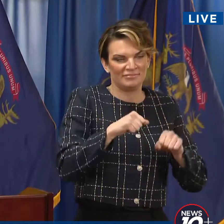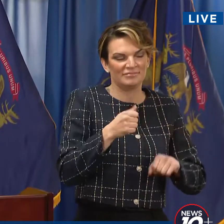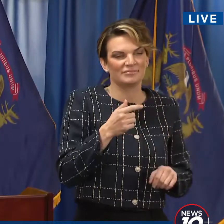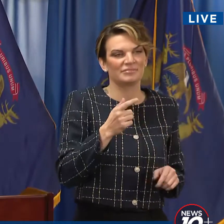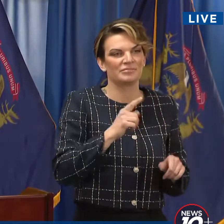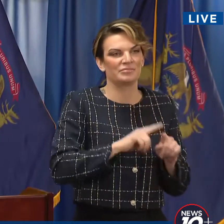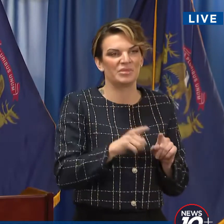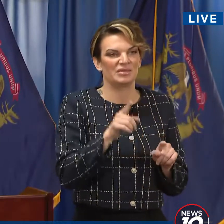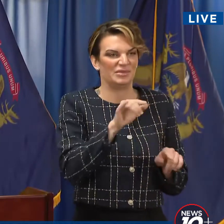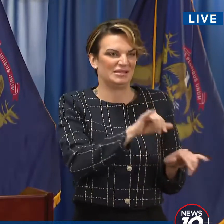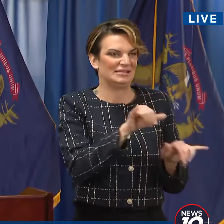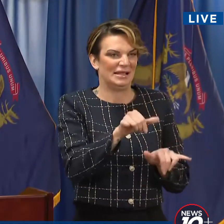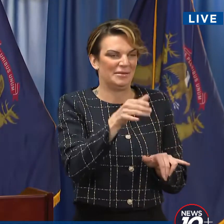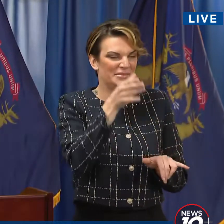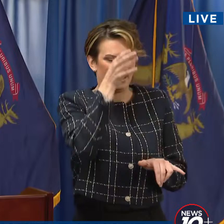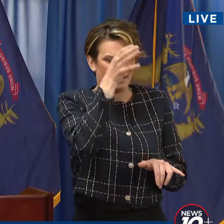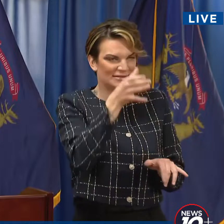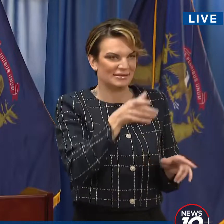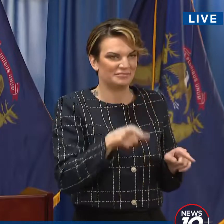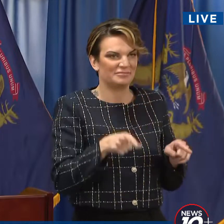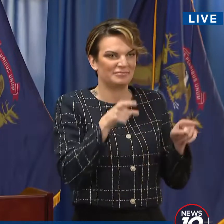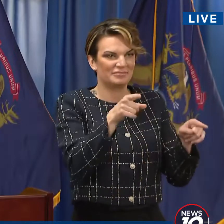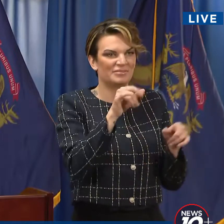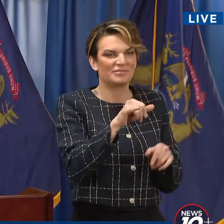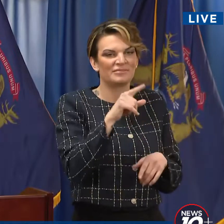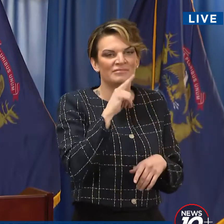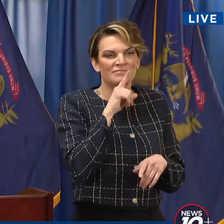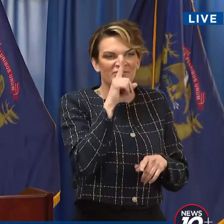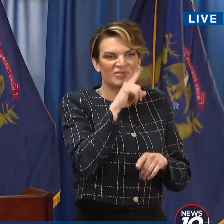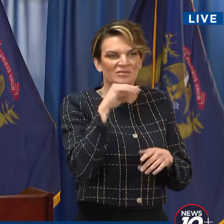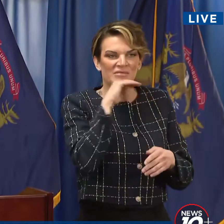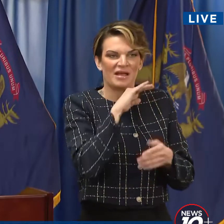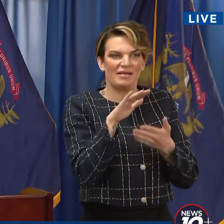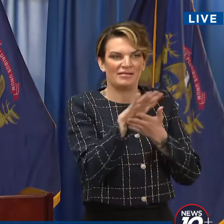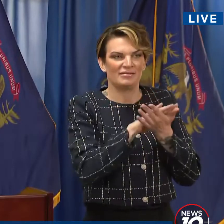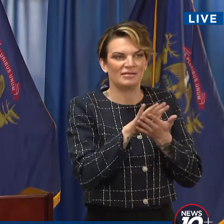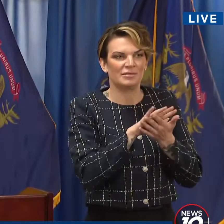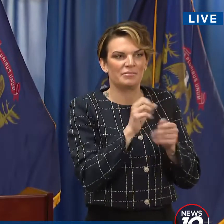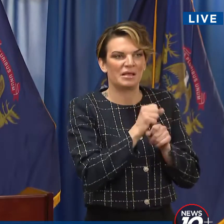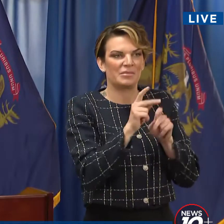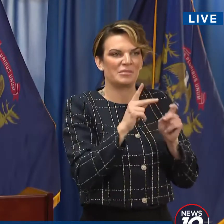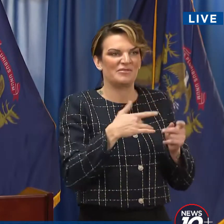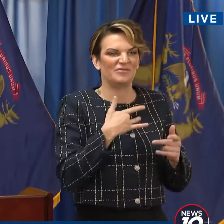results, or at the very least false rumors to be spread, creating anger about the results.